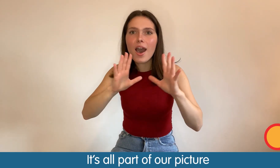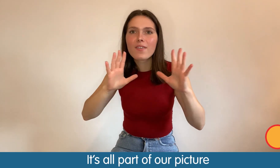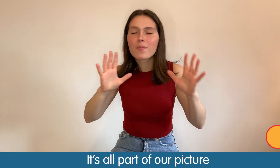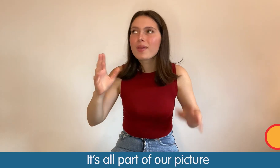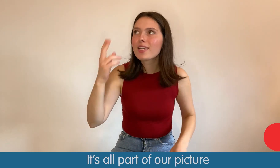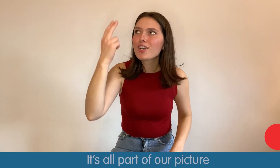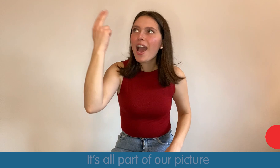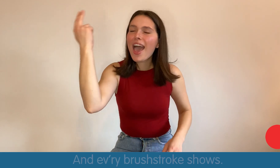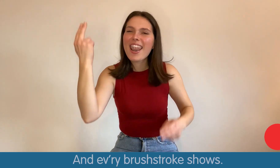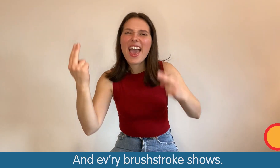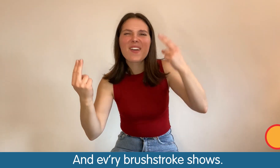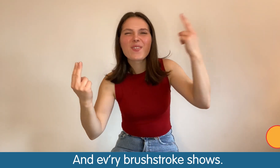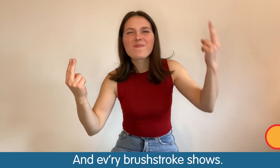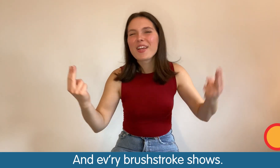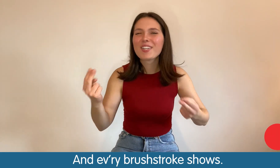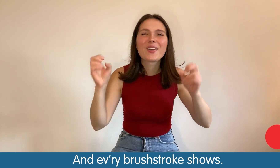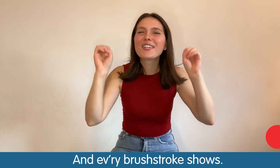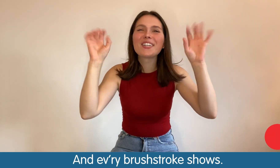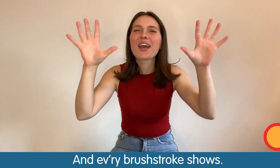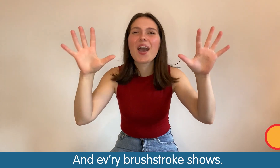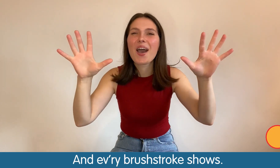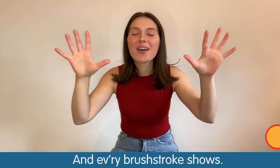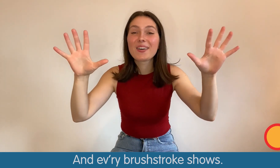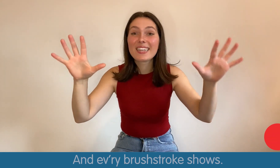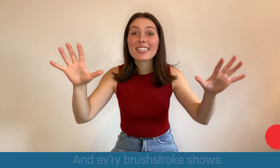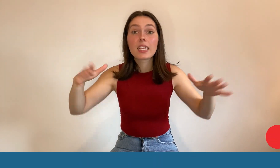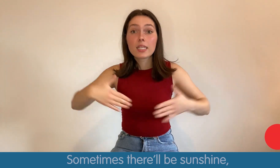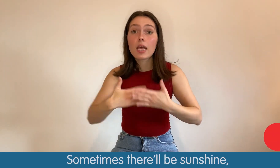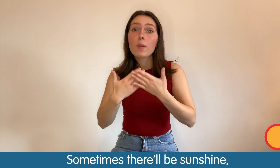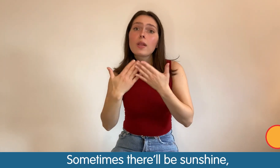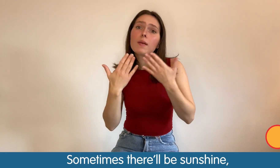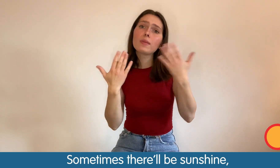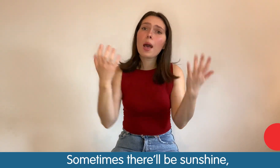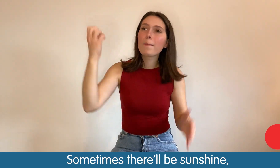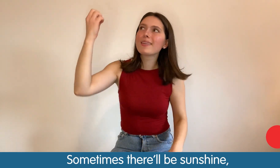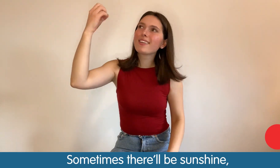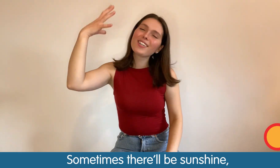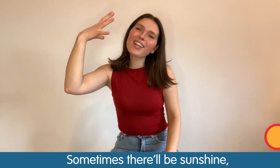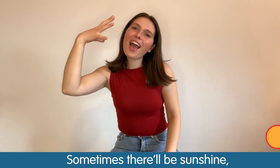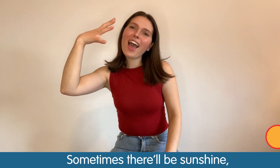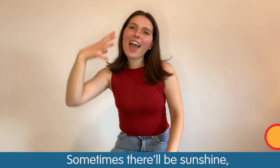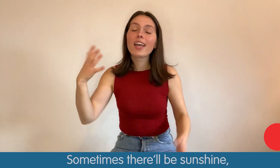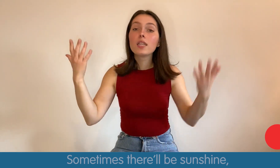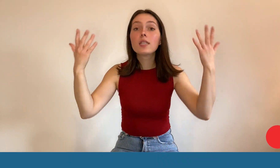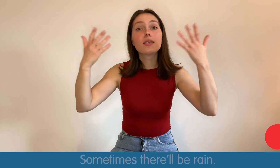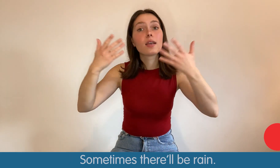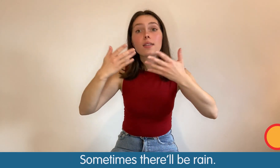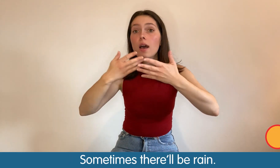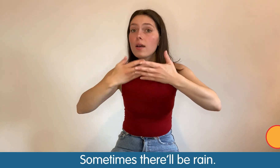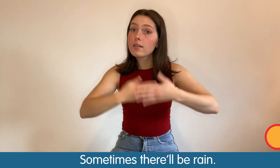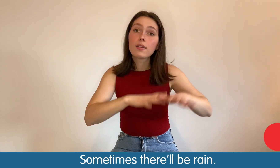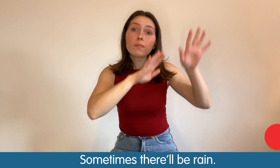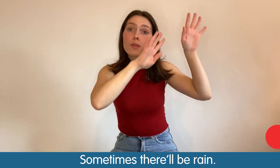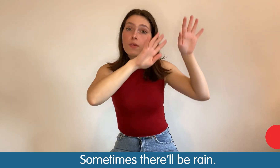of our picture, and every brushstroke shows. Sometimes there'll be sunshine, sometimes there'll be